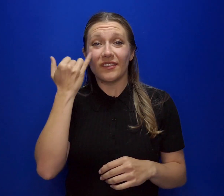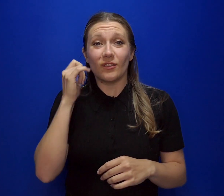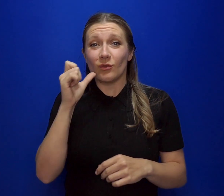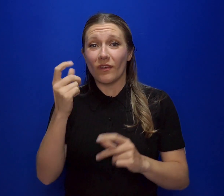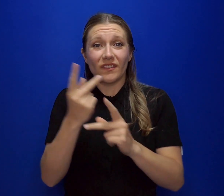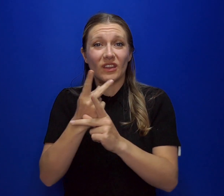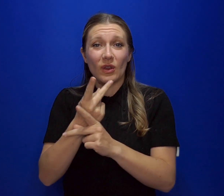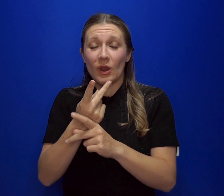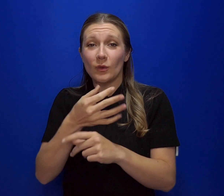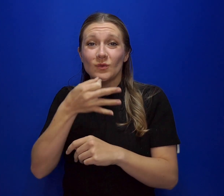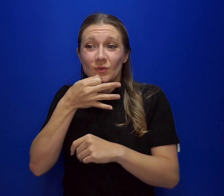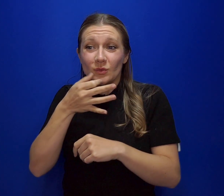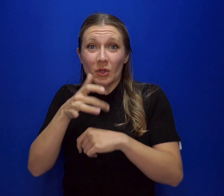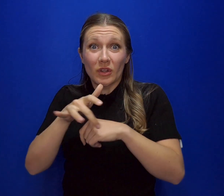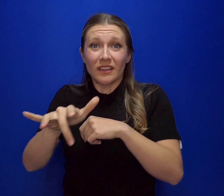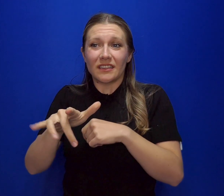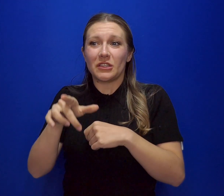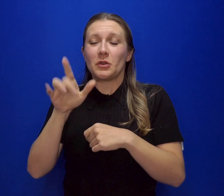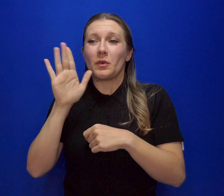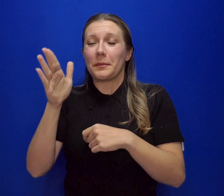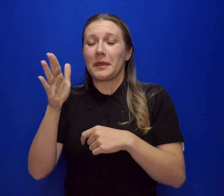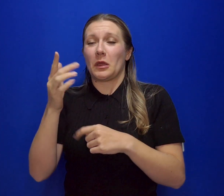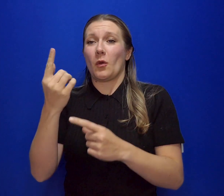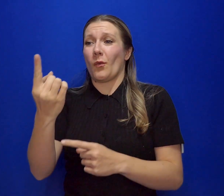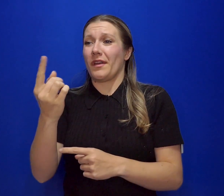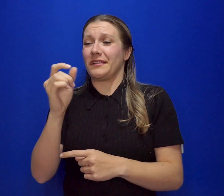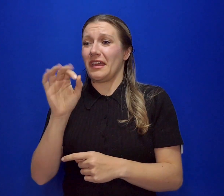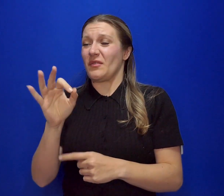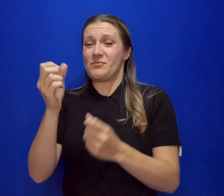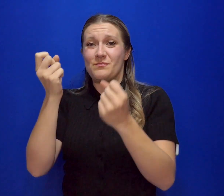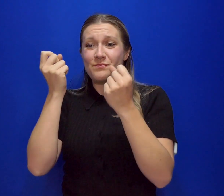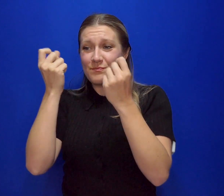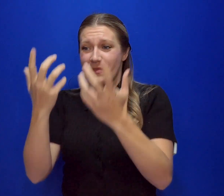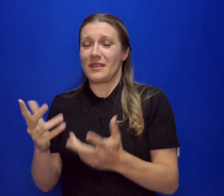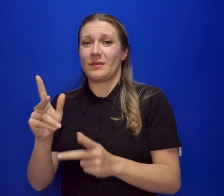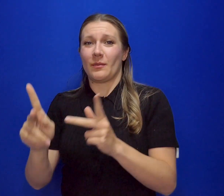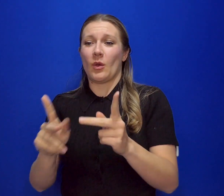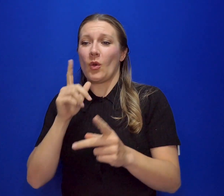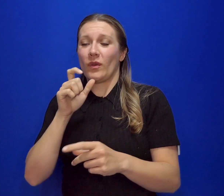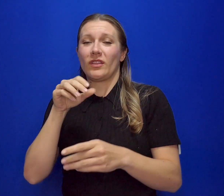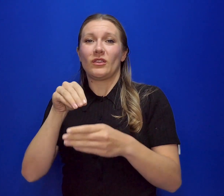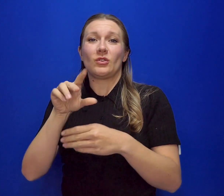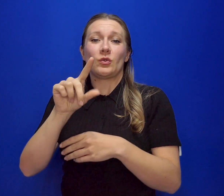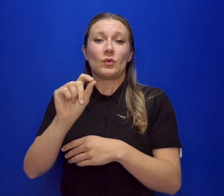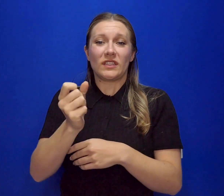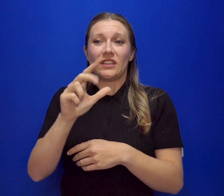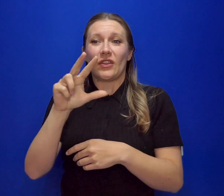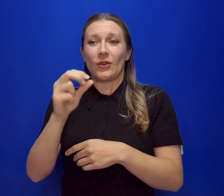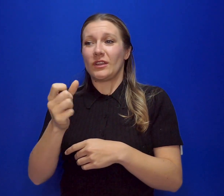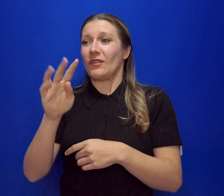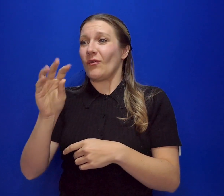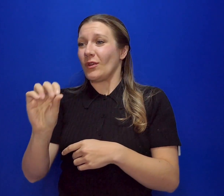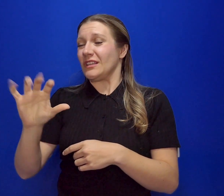out early, you're going to be one of any number of people in their 20s or 30s or 40s or 50s who come on this show. Hold